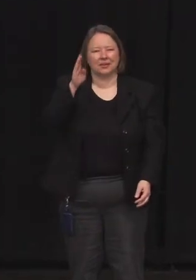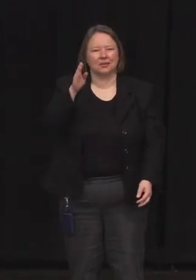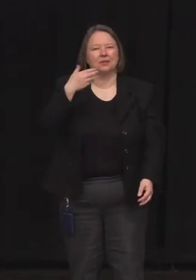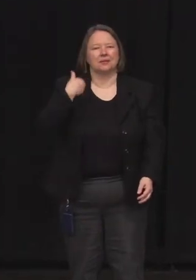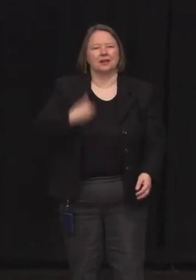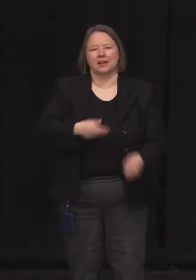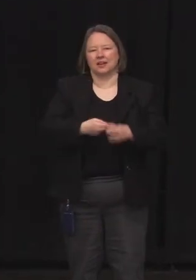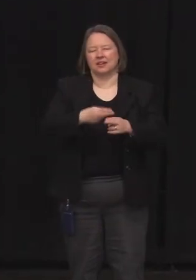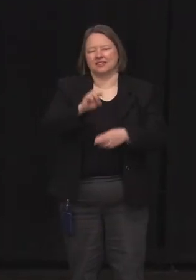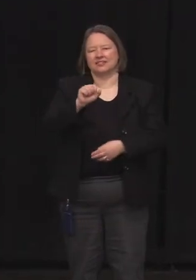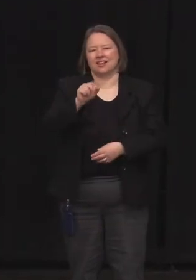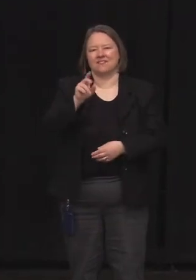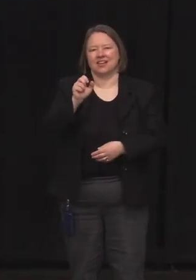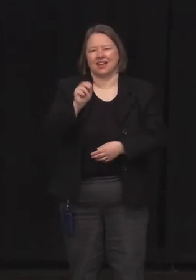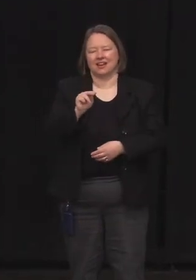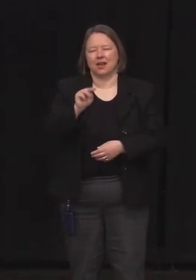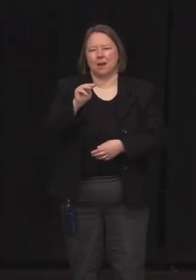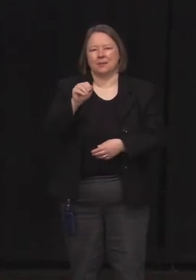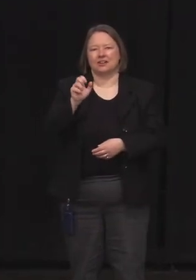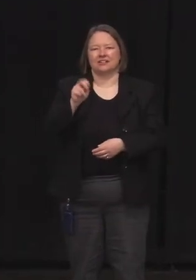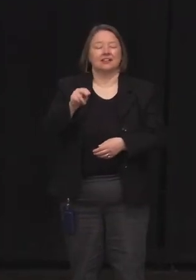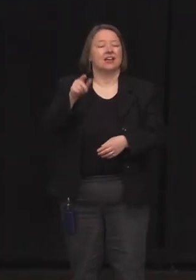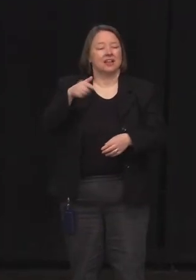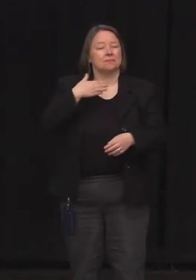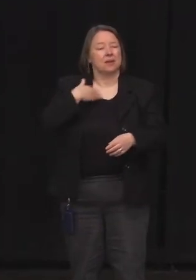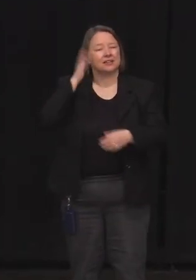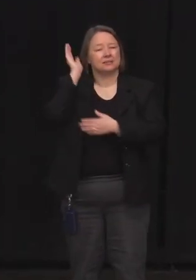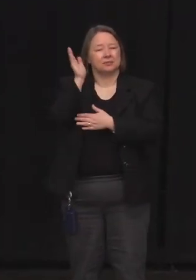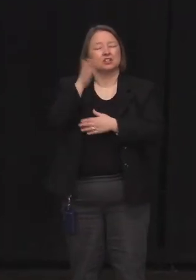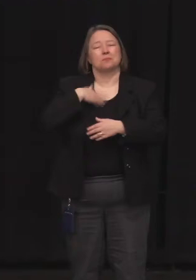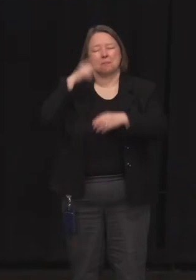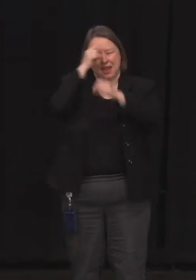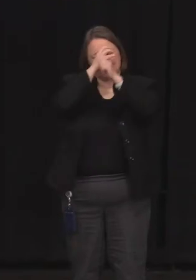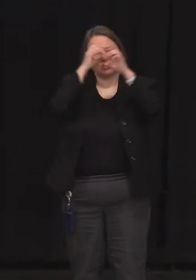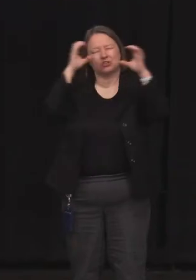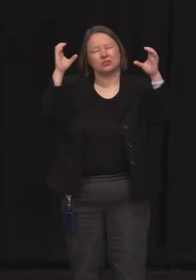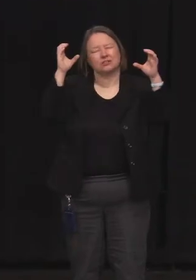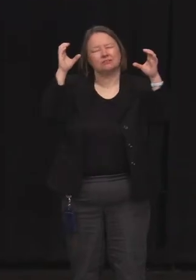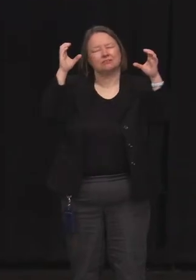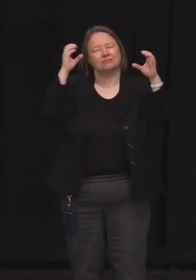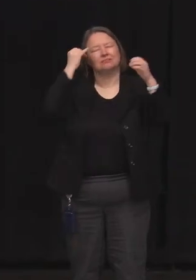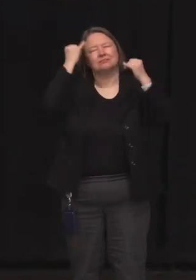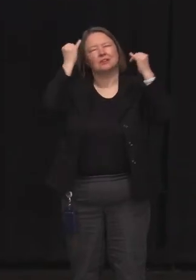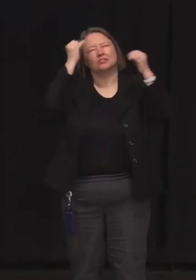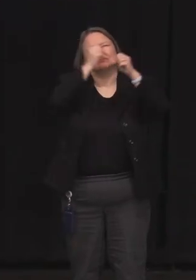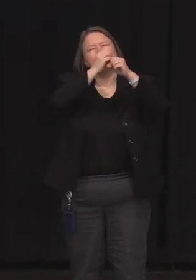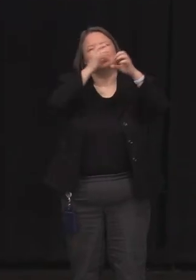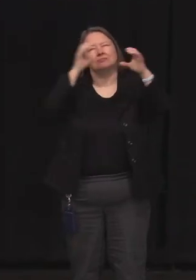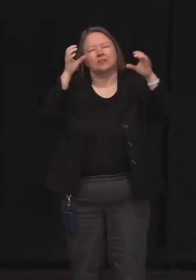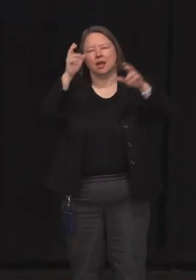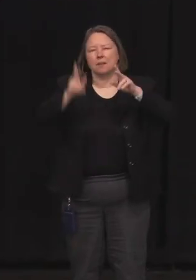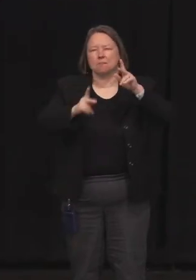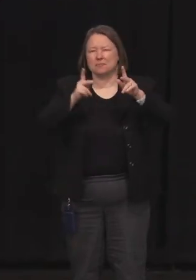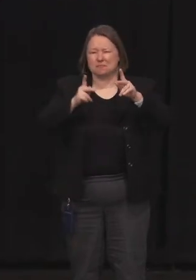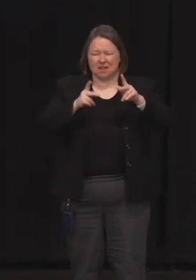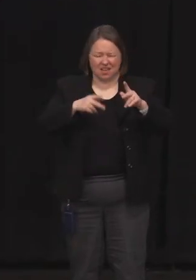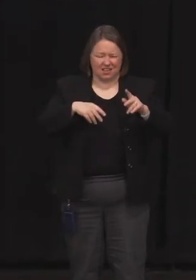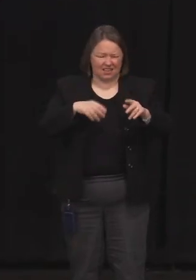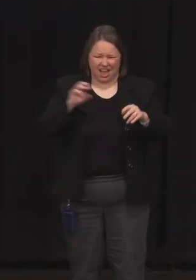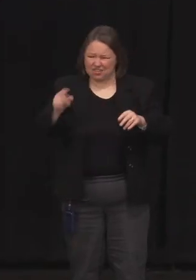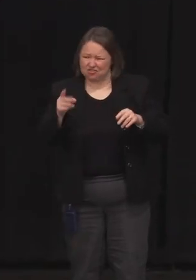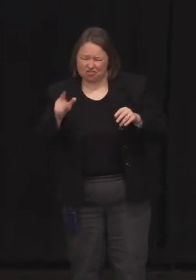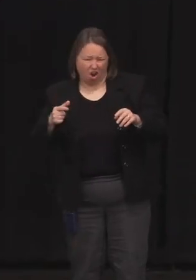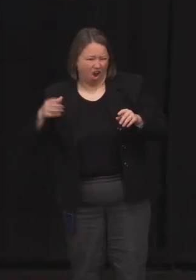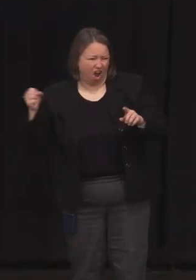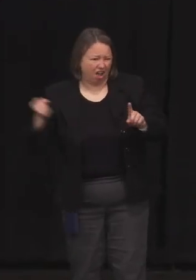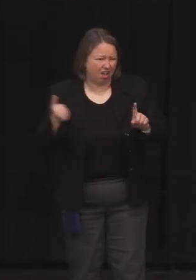My name is Savannah Martin, and this is my speech, my dream. Imagine this, people getting attacked by dogs and sprayed with